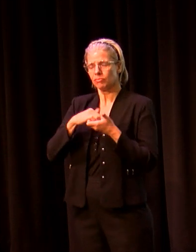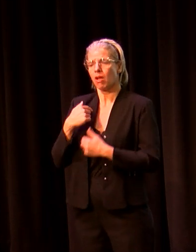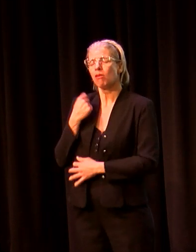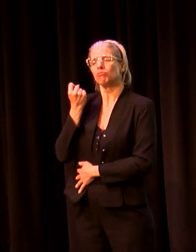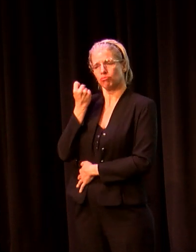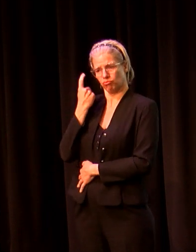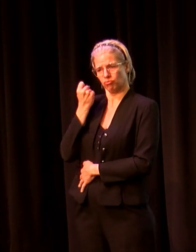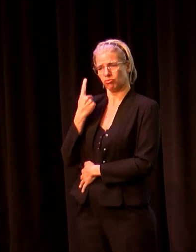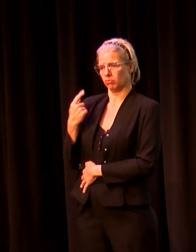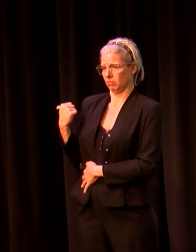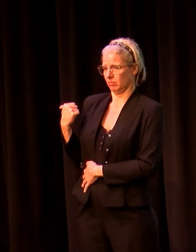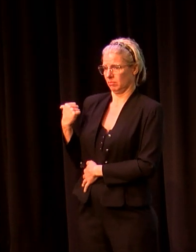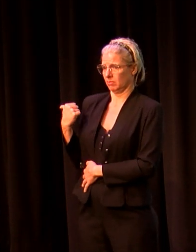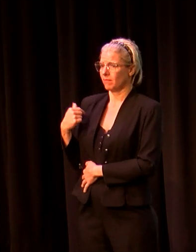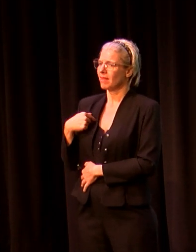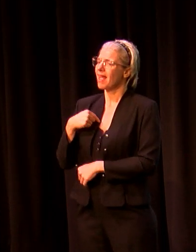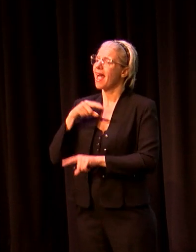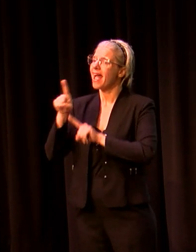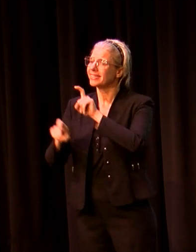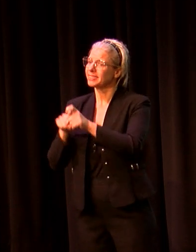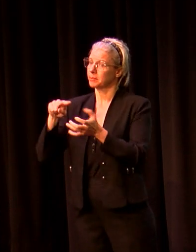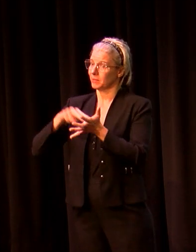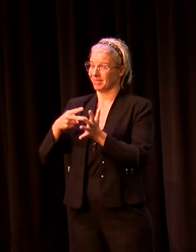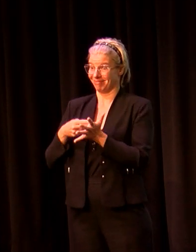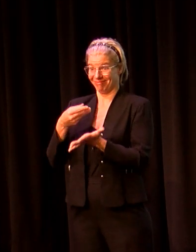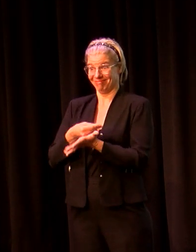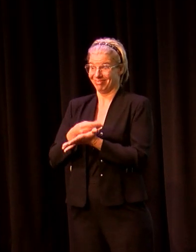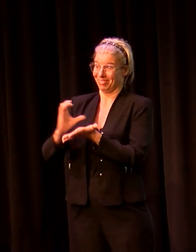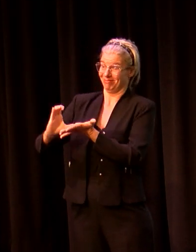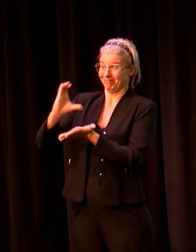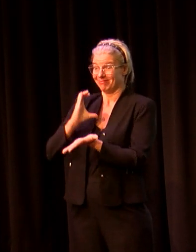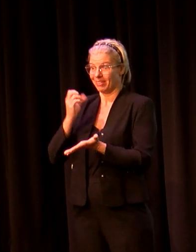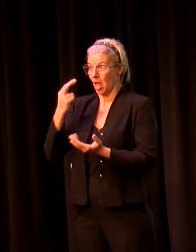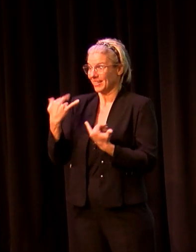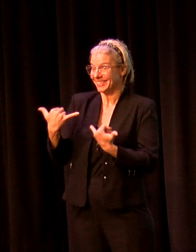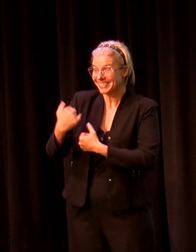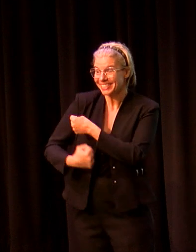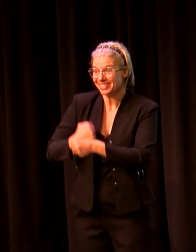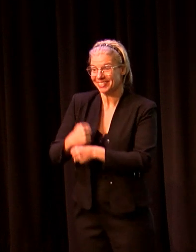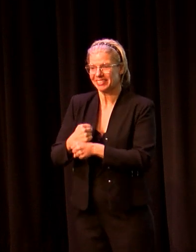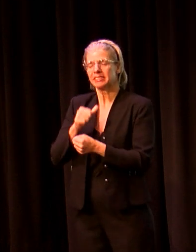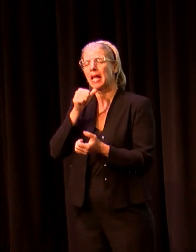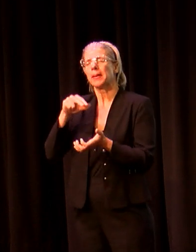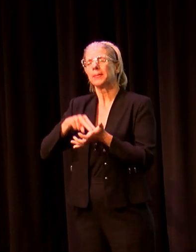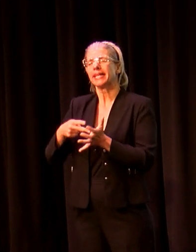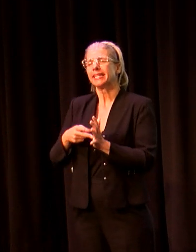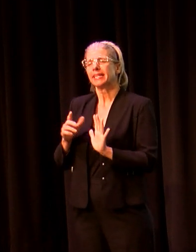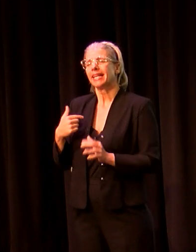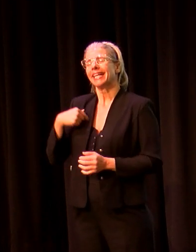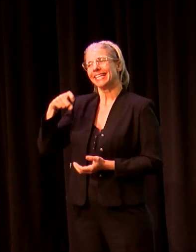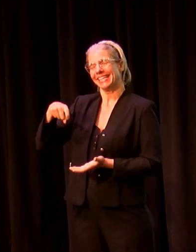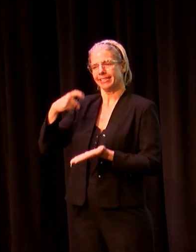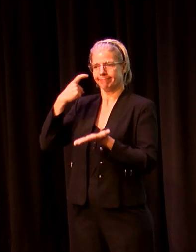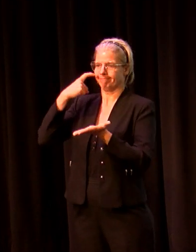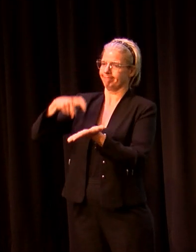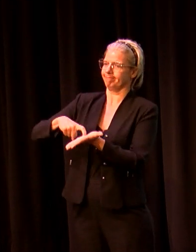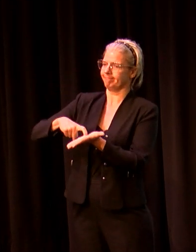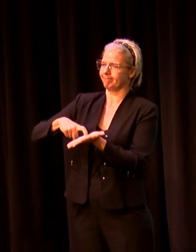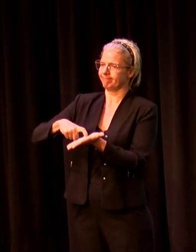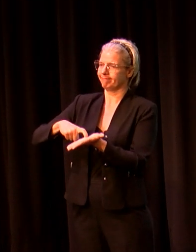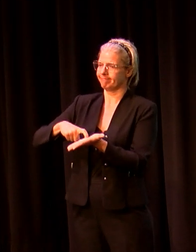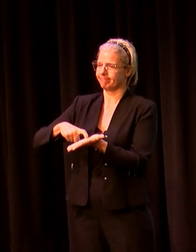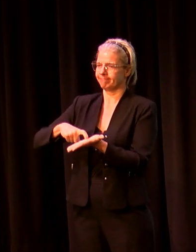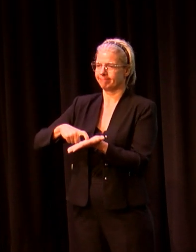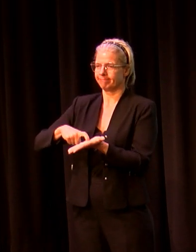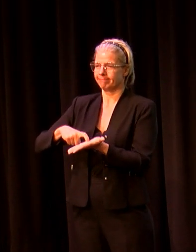it doesn't mean it can be funded or that it can be funded this year, and also acknowledging that the things that SHIP is interested in may not have a